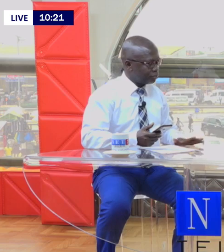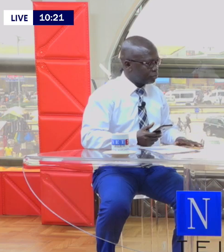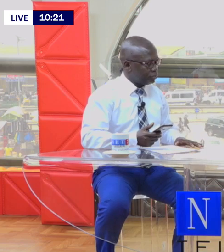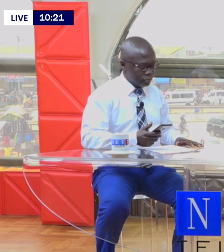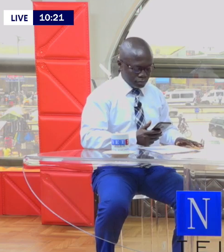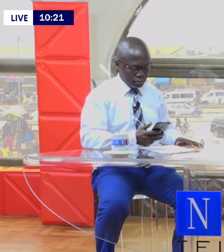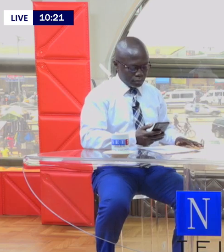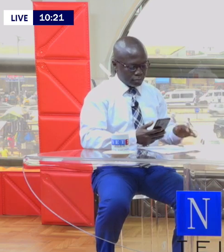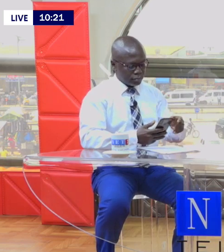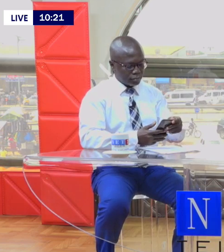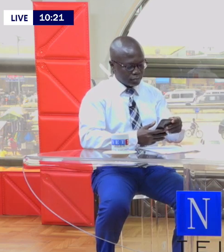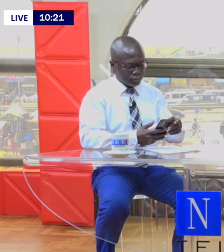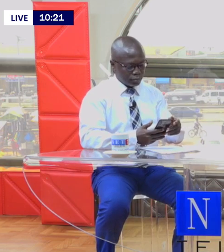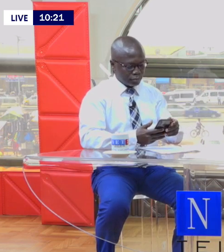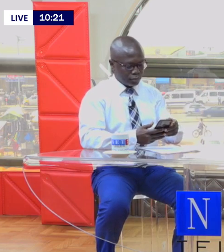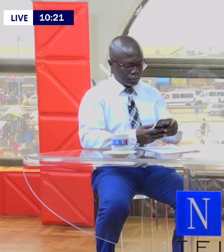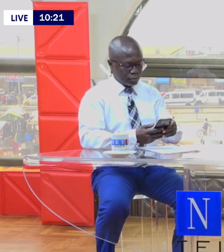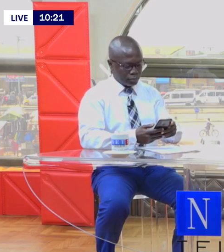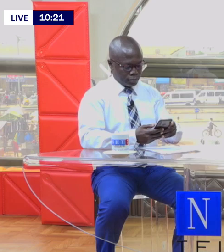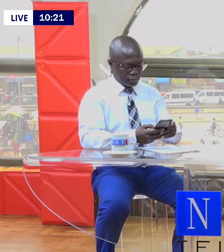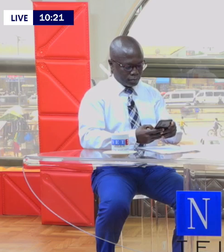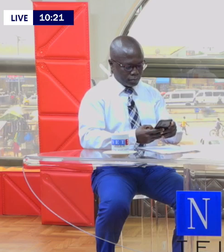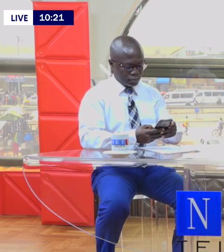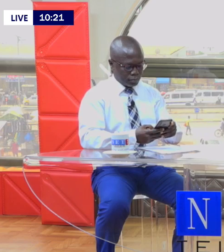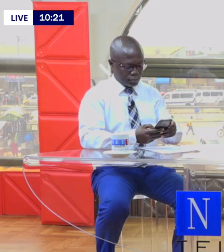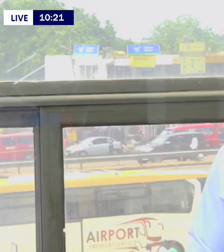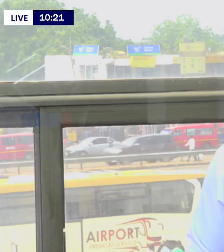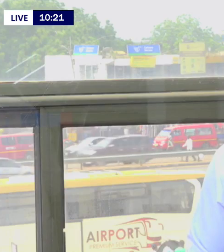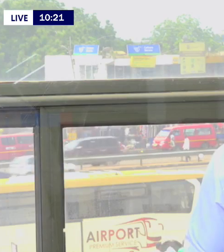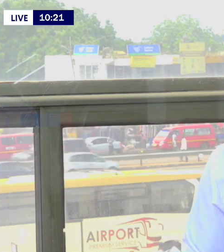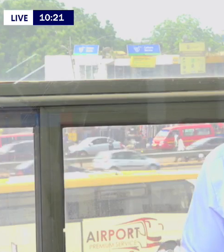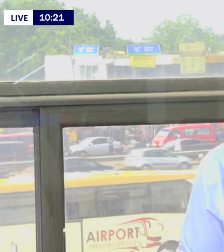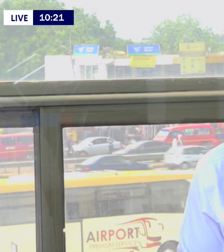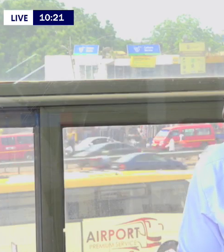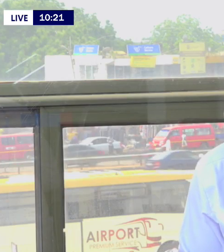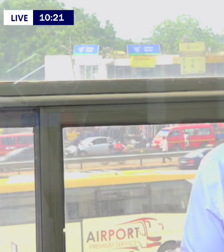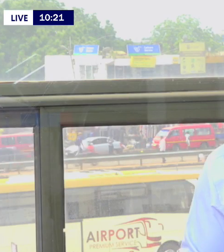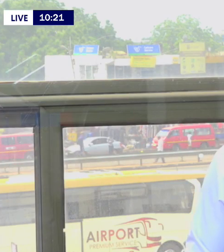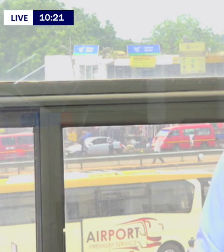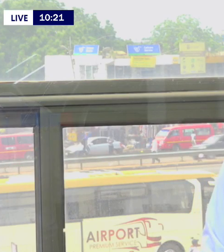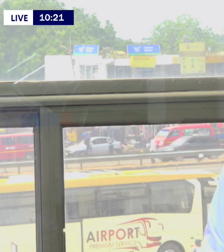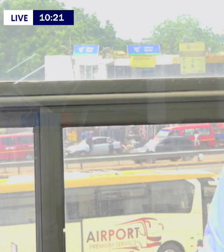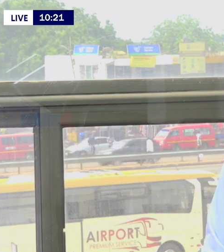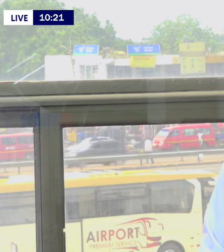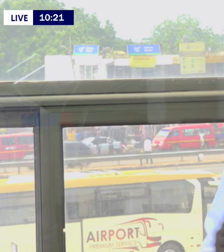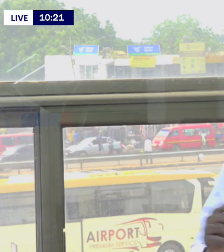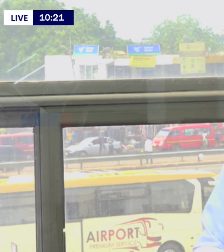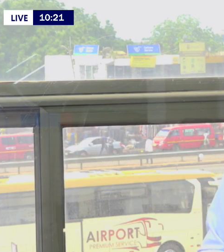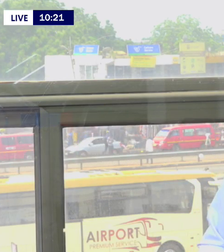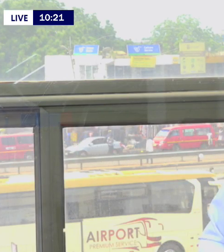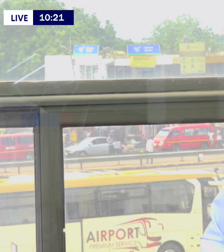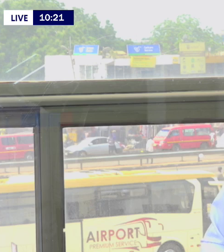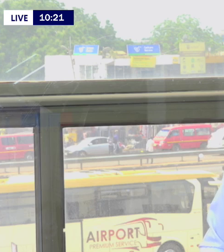mommy. You, and you know, the Equacosia and say machines no war end of life, no dear, say a yafu from. Share my